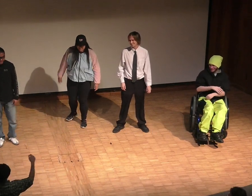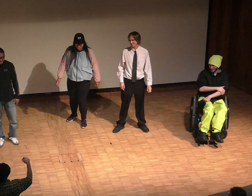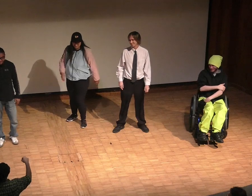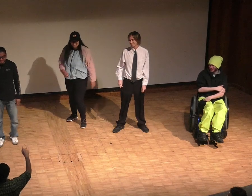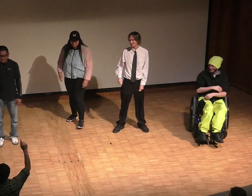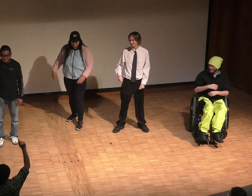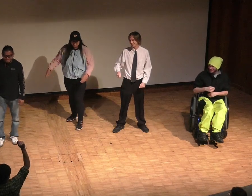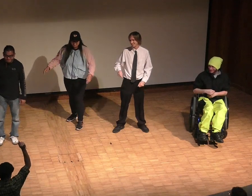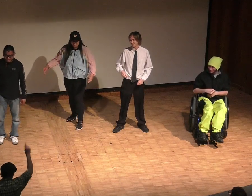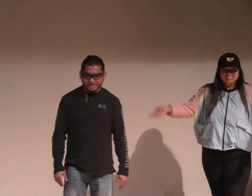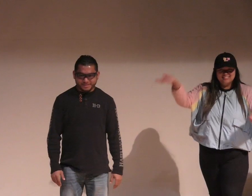me.